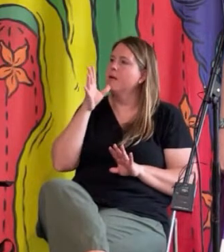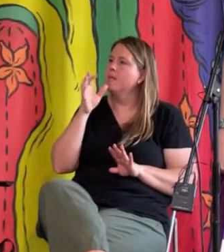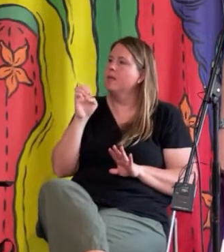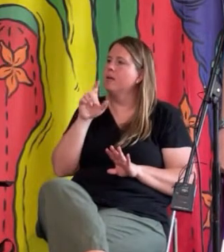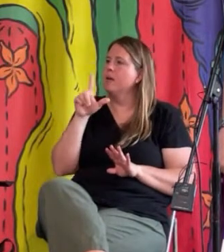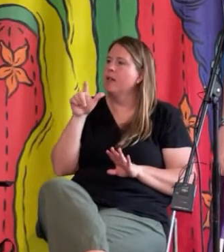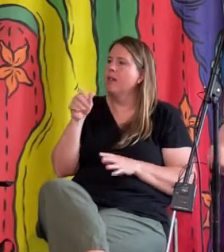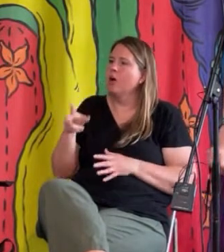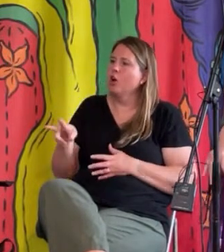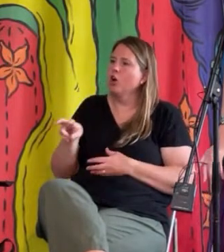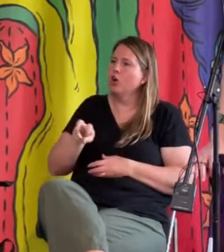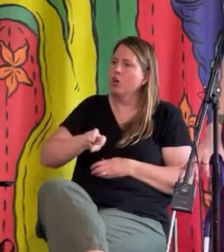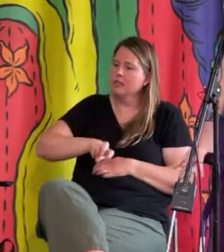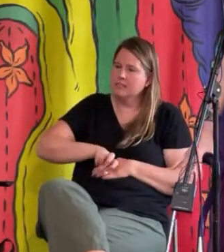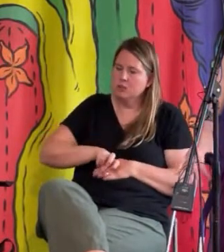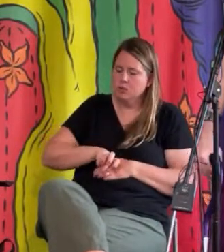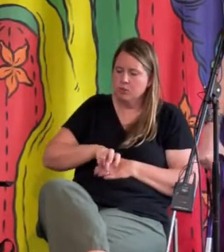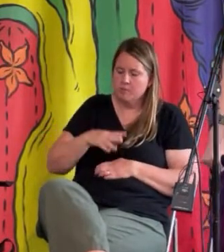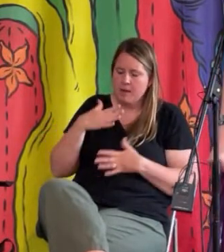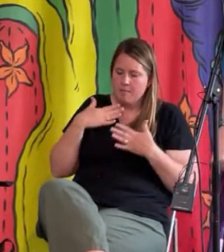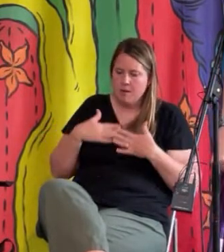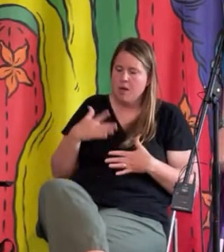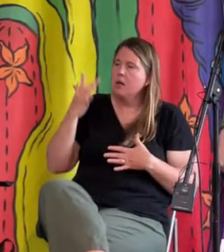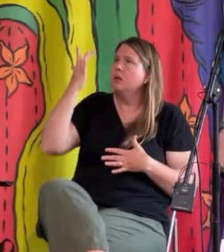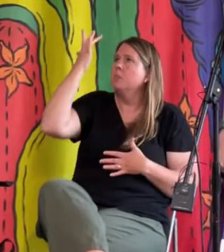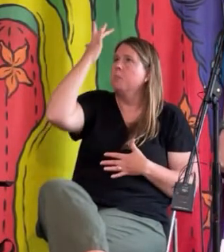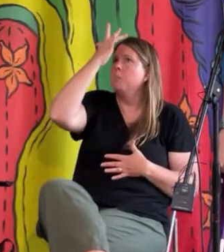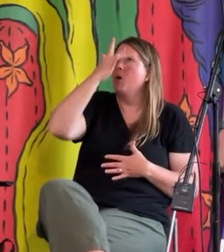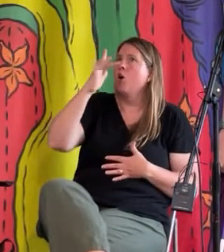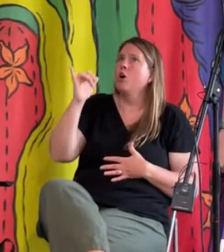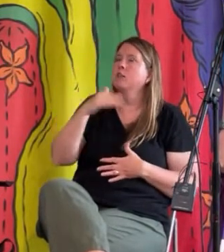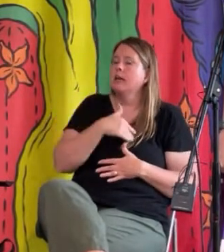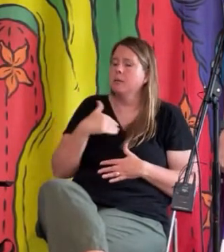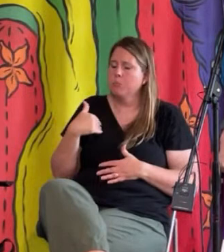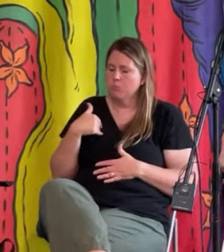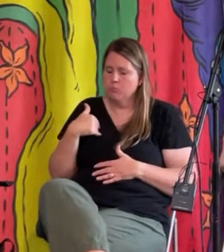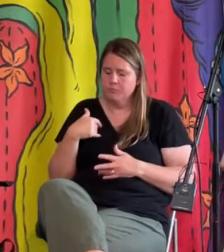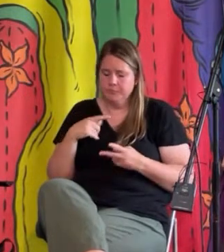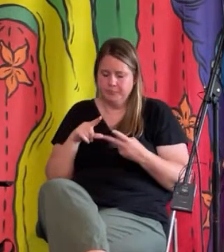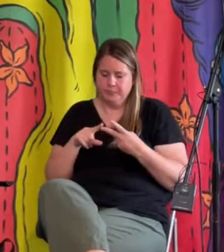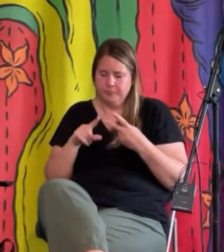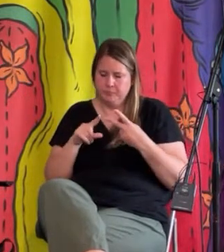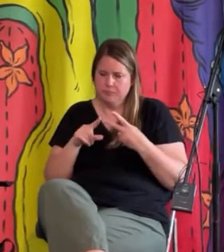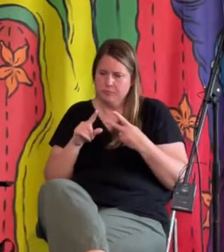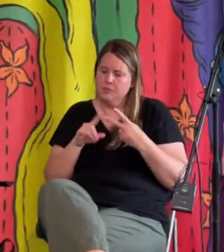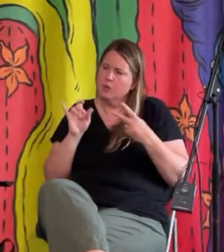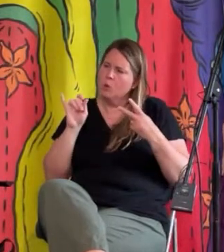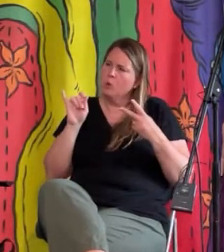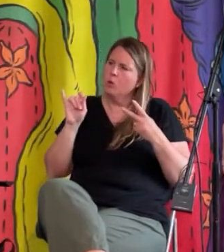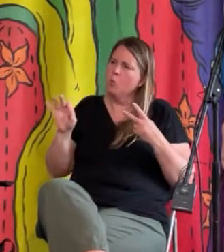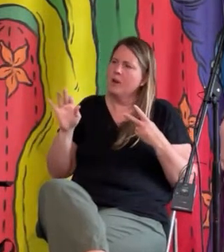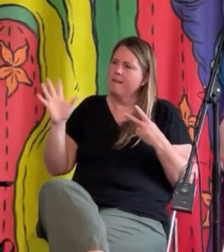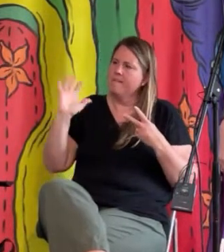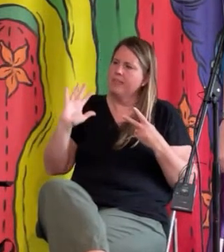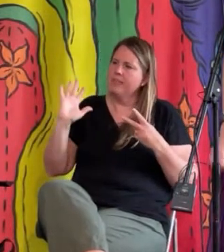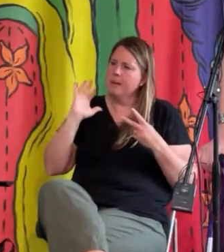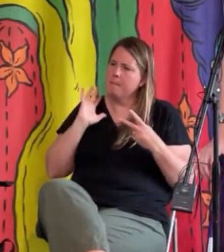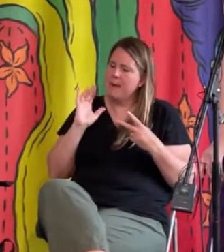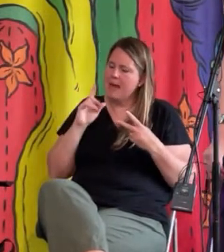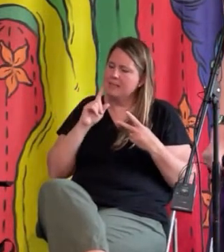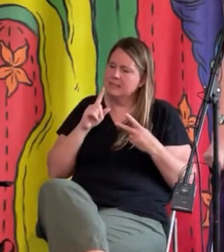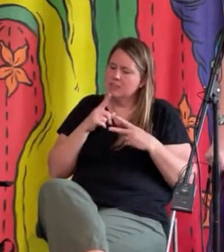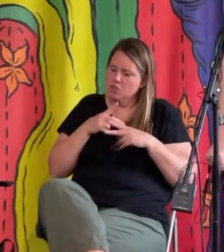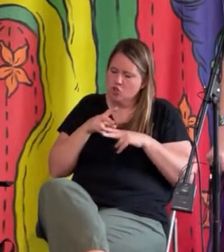my body, bald as a breast. Two, what if the past is a crouching